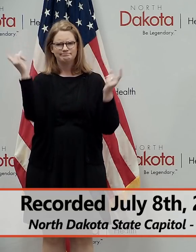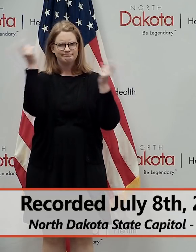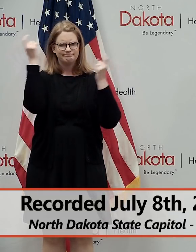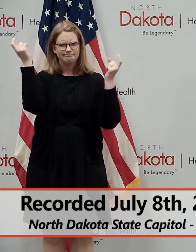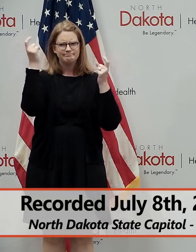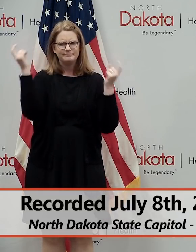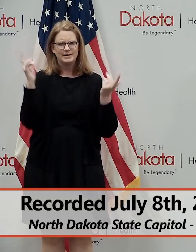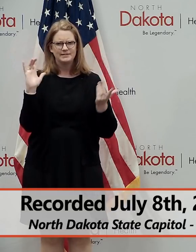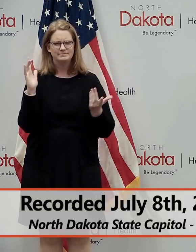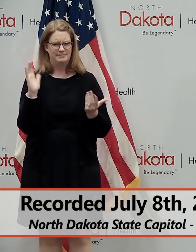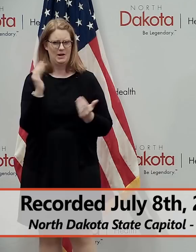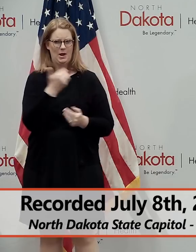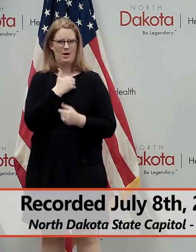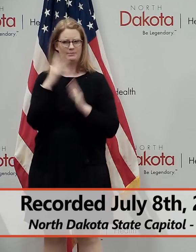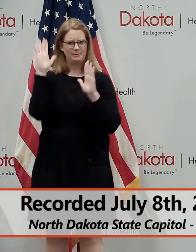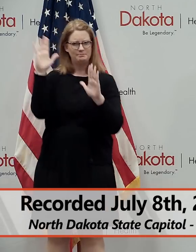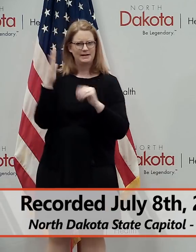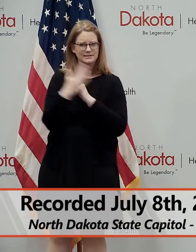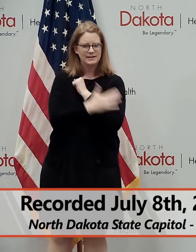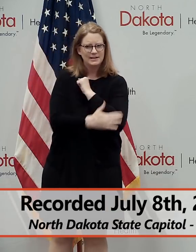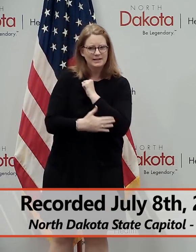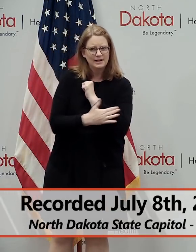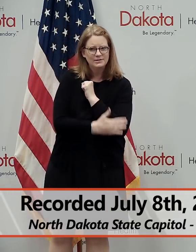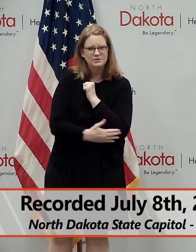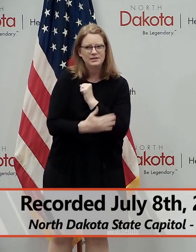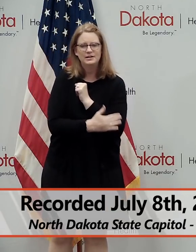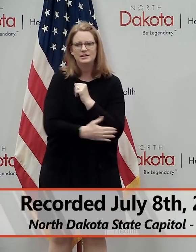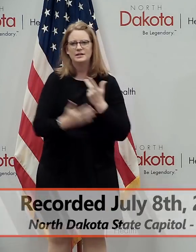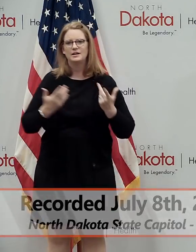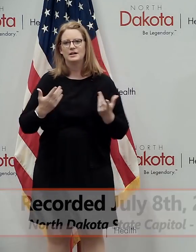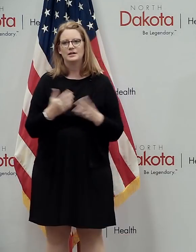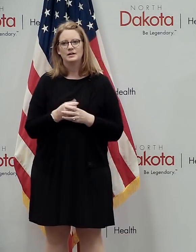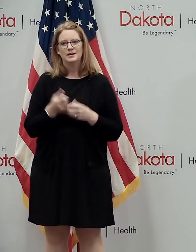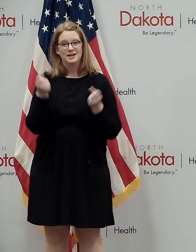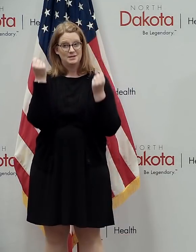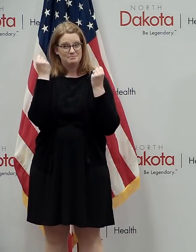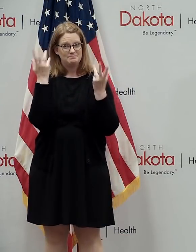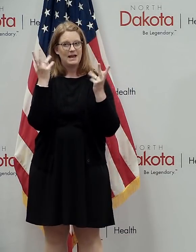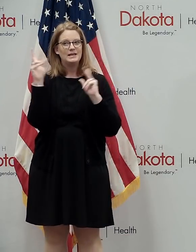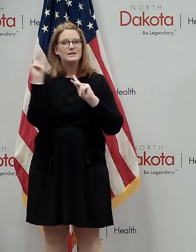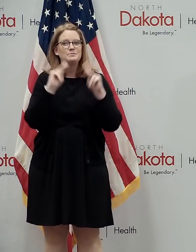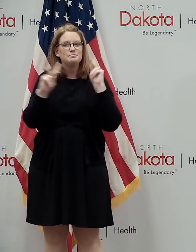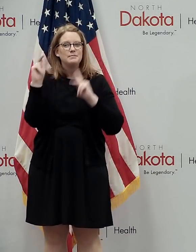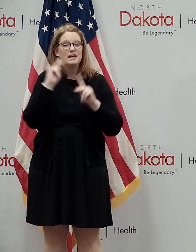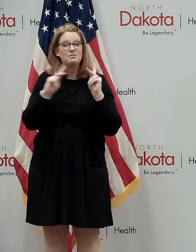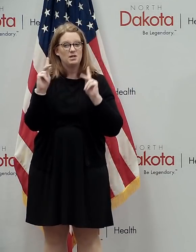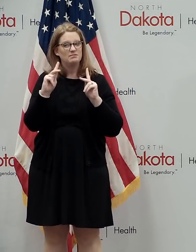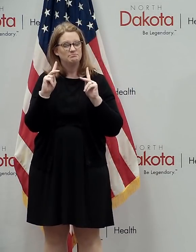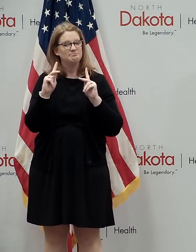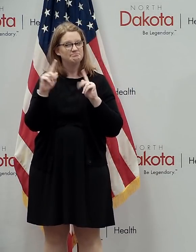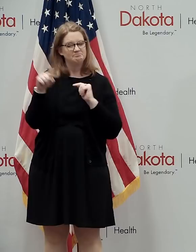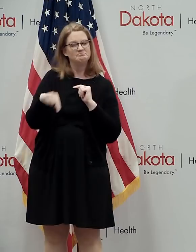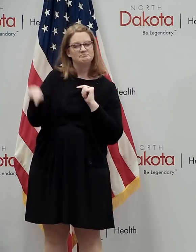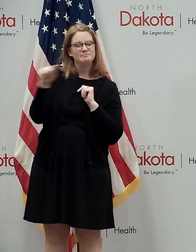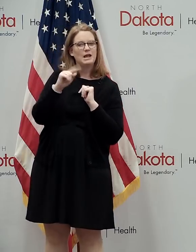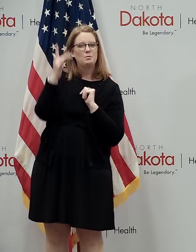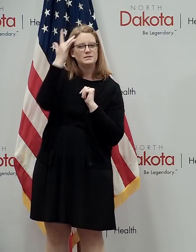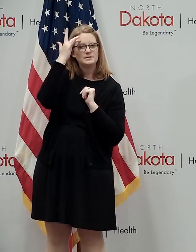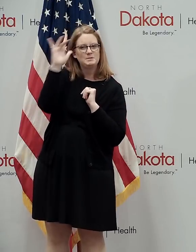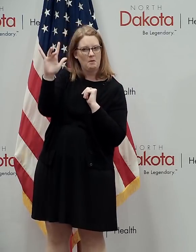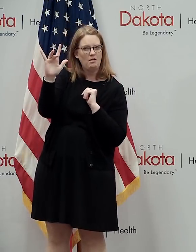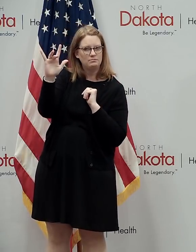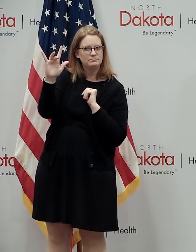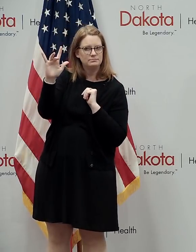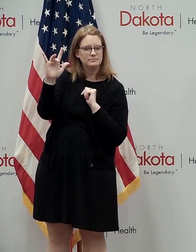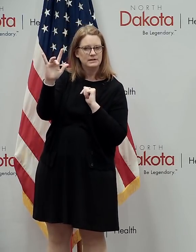country. And I also know that had reports of lots of people that were smart about how they